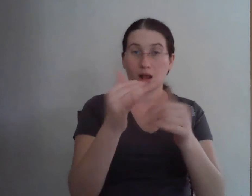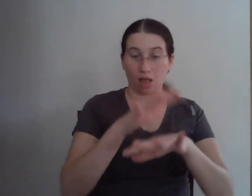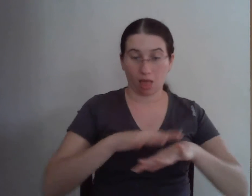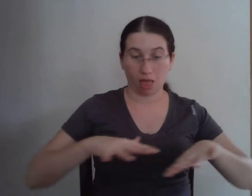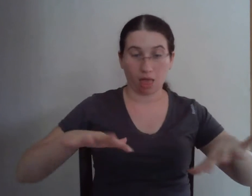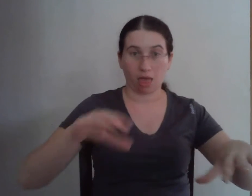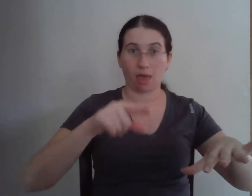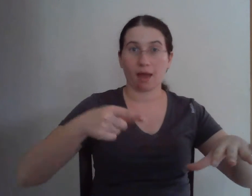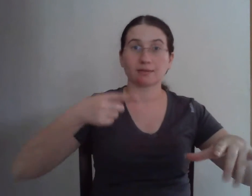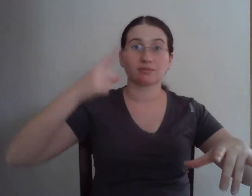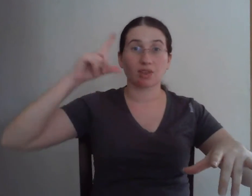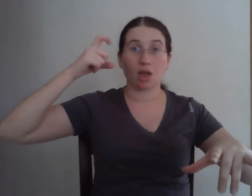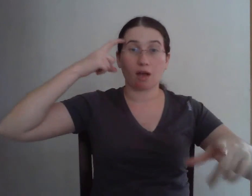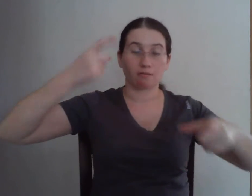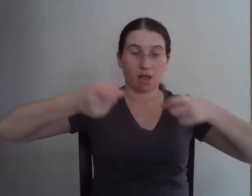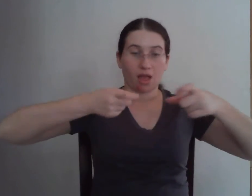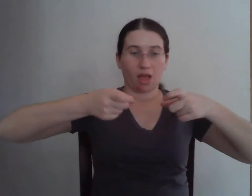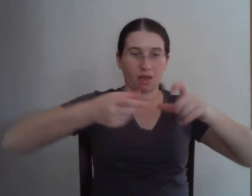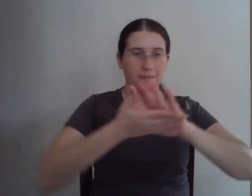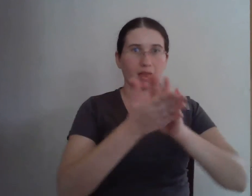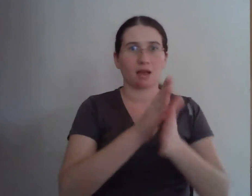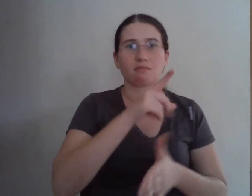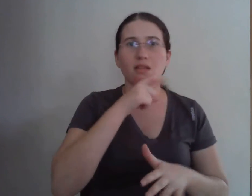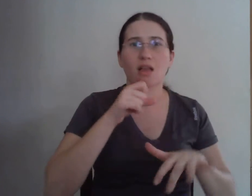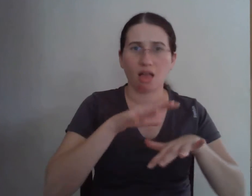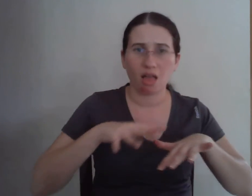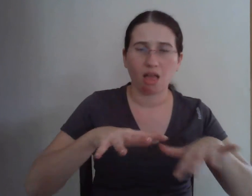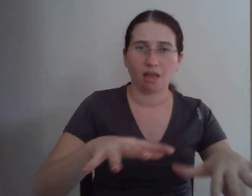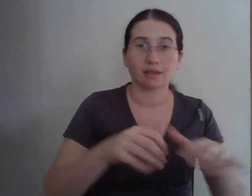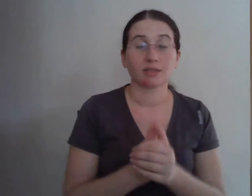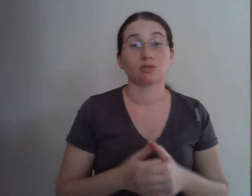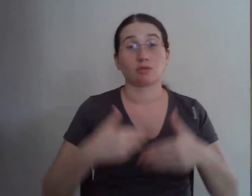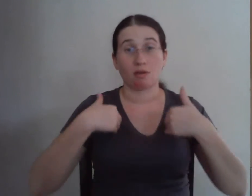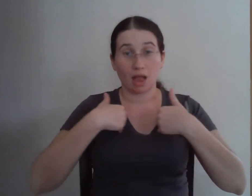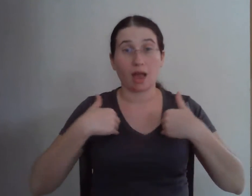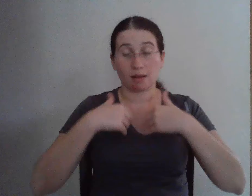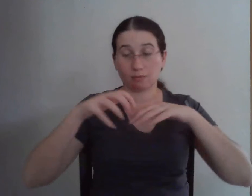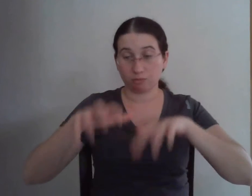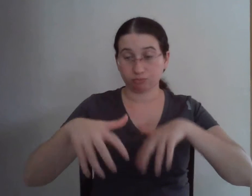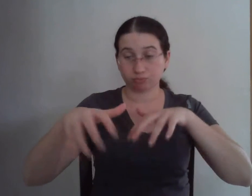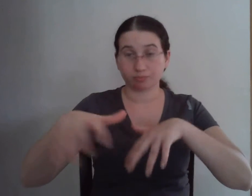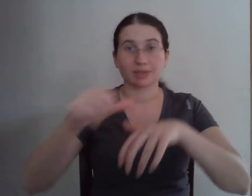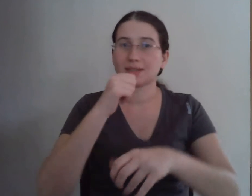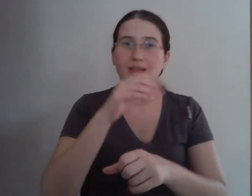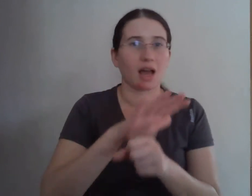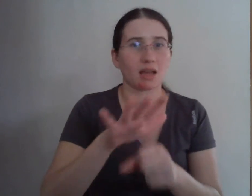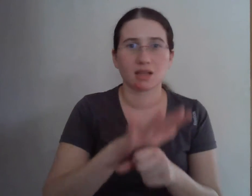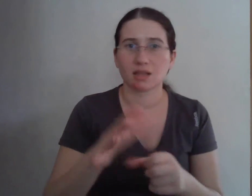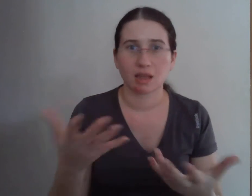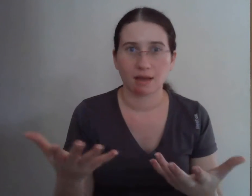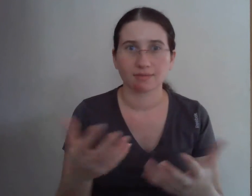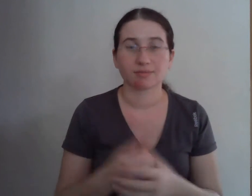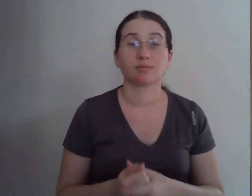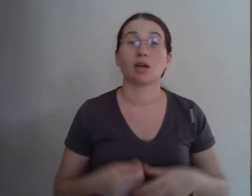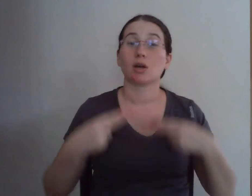Clearly more was needed than bunching and moving the animals, and humans, over thousands of years, had never